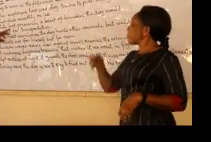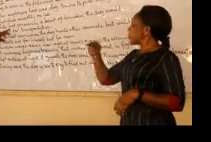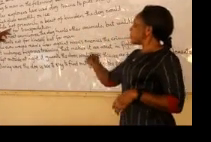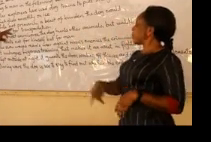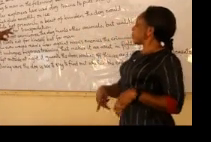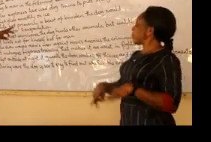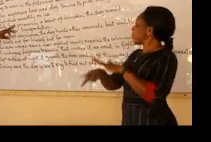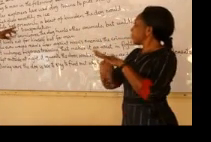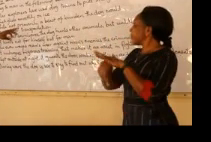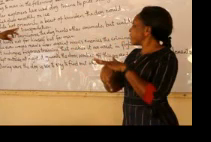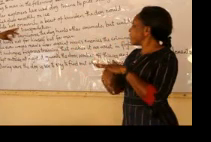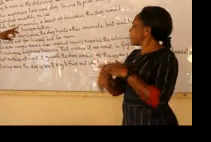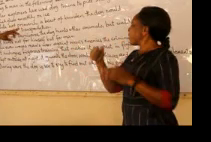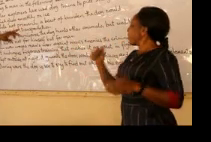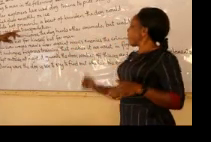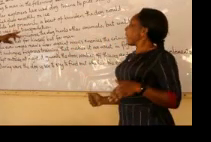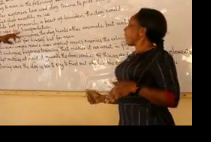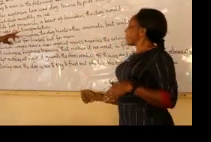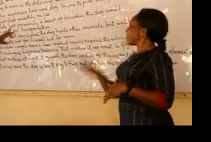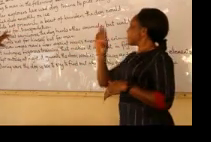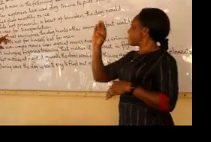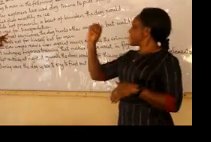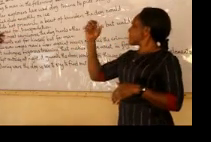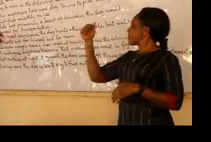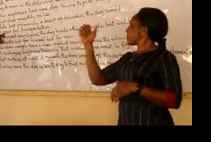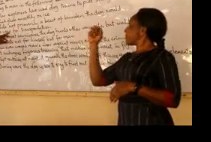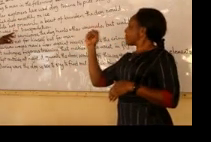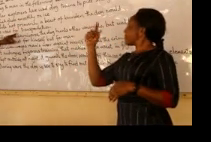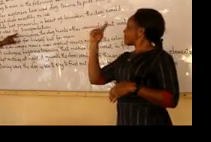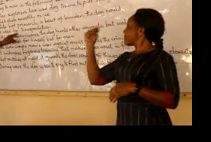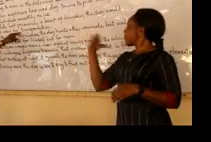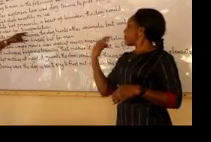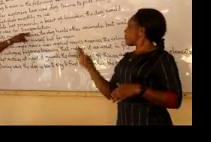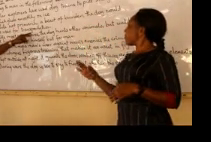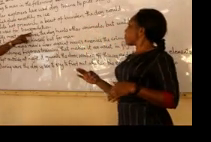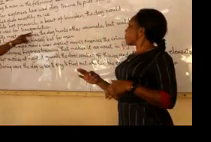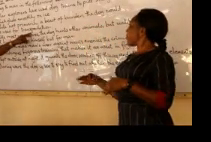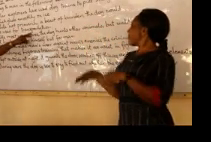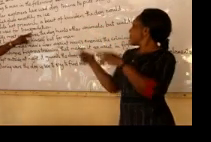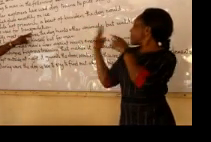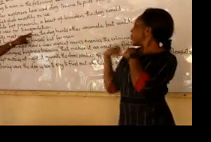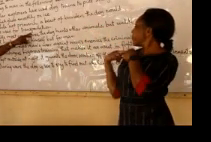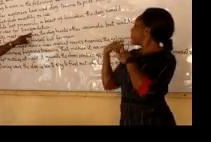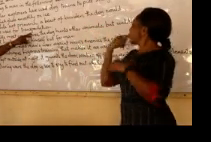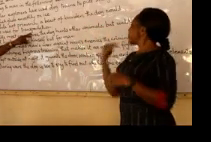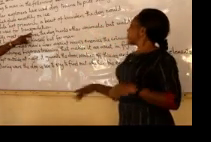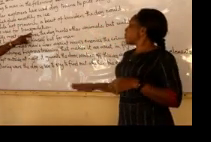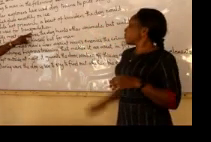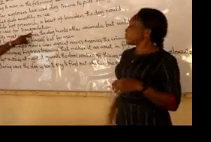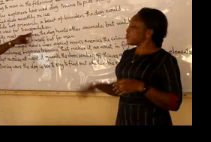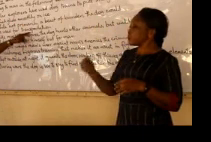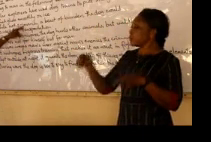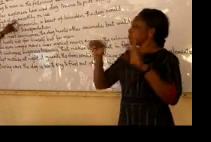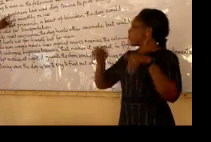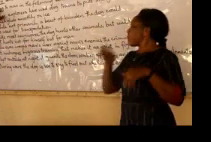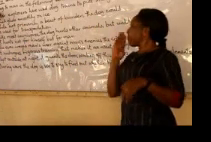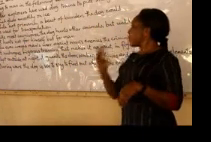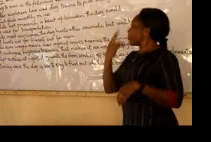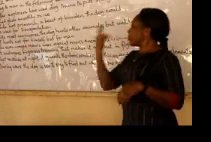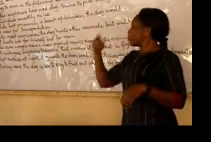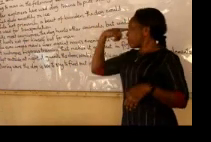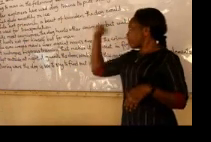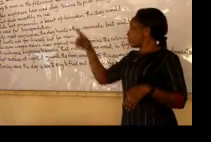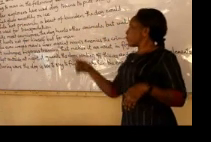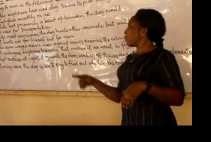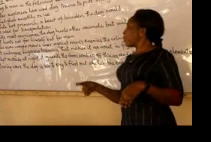not primarily a beast of burden, the dog could be used for transportation. And you have been